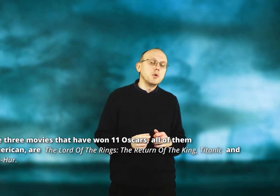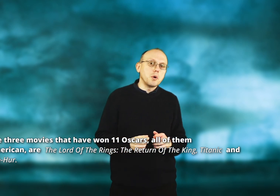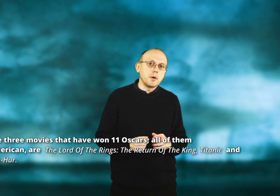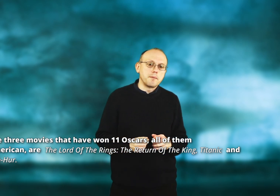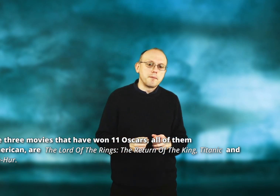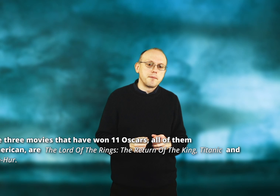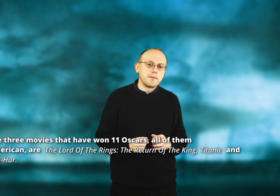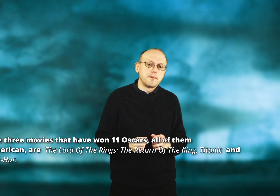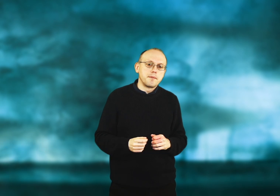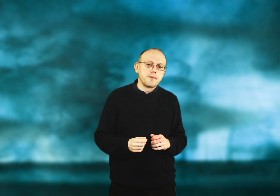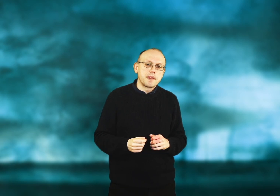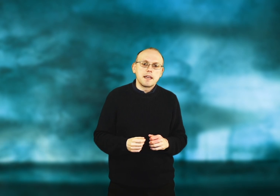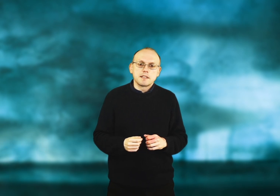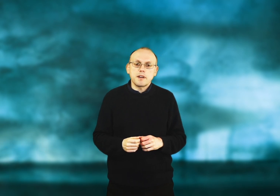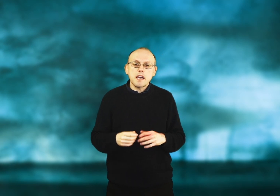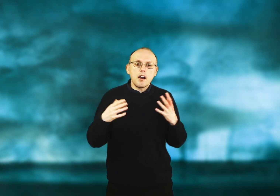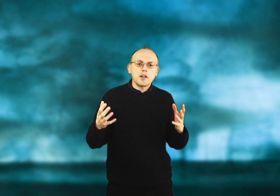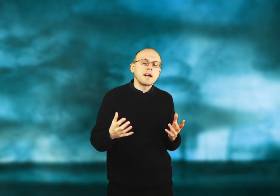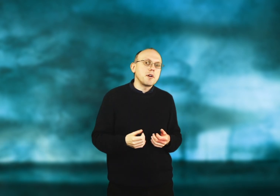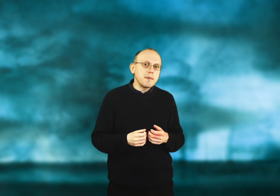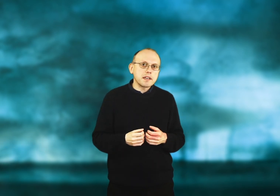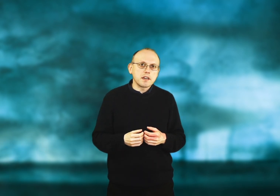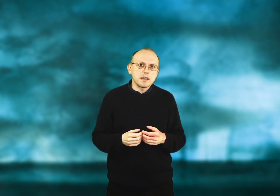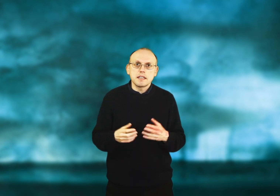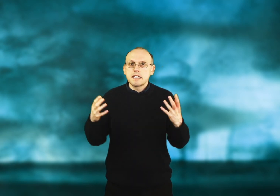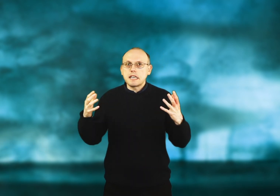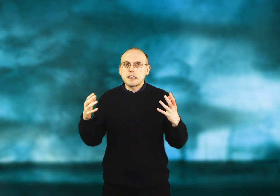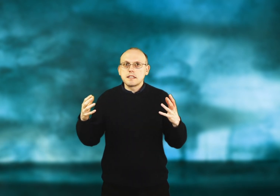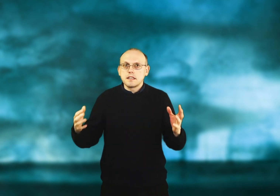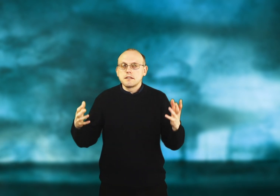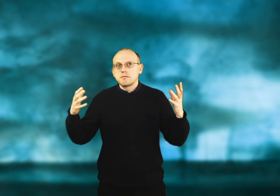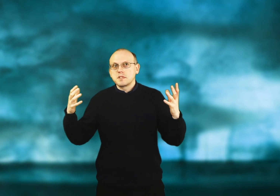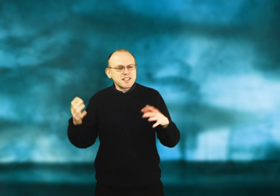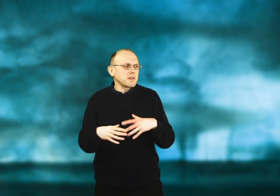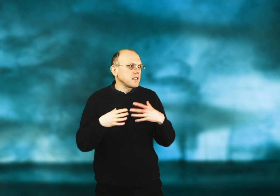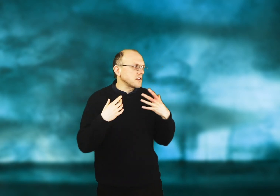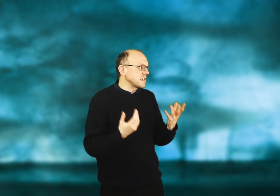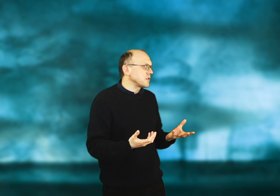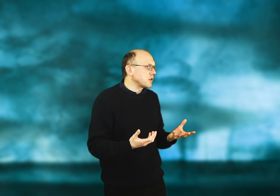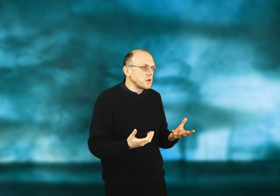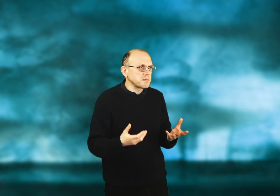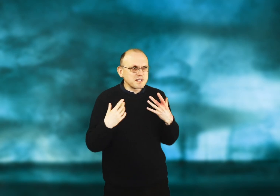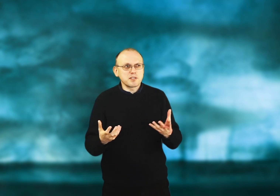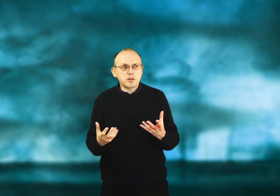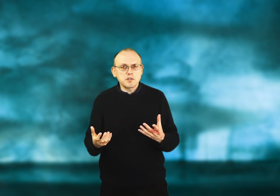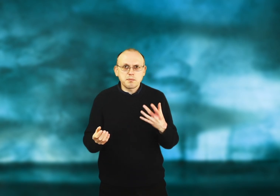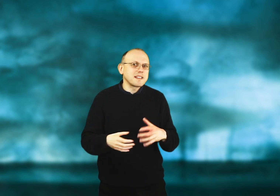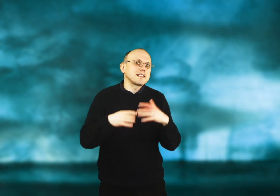Ben-Hur. So here, all of them American it's not really a non-essential clause because it's not a clause, but it is a